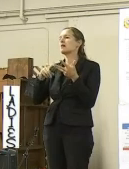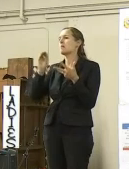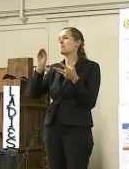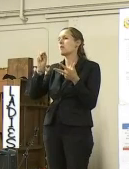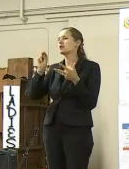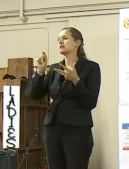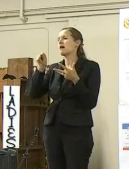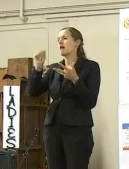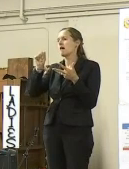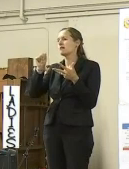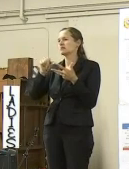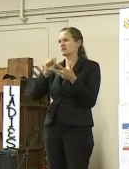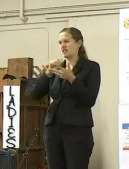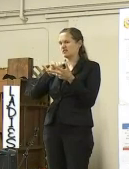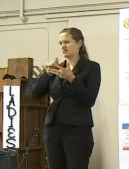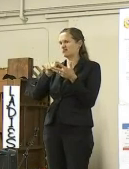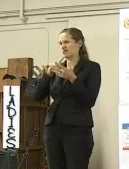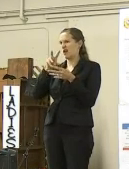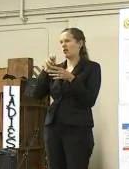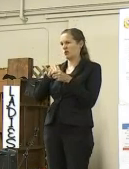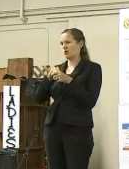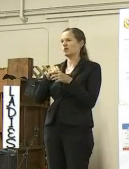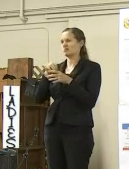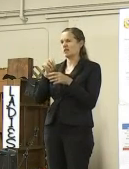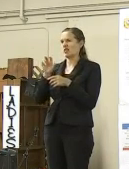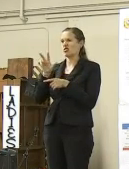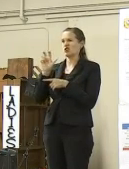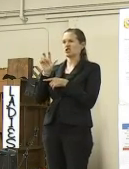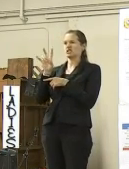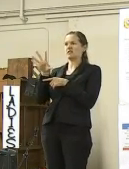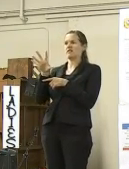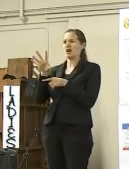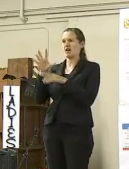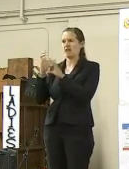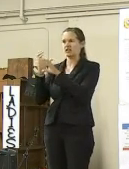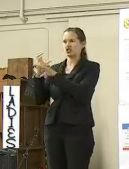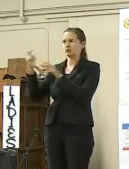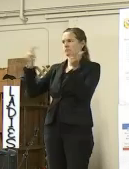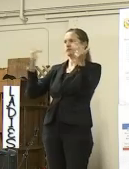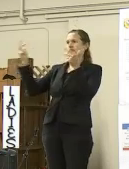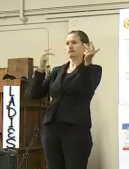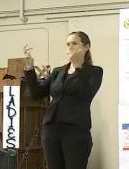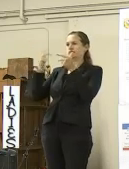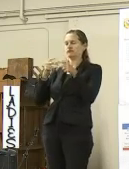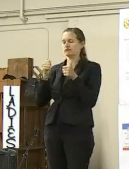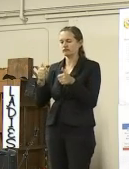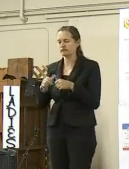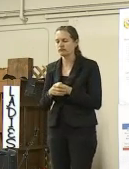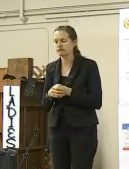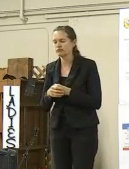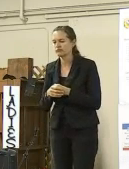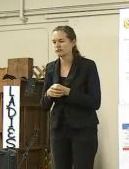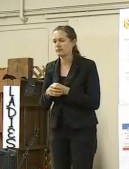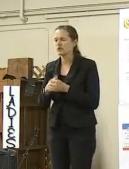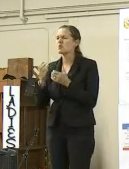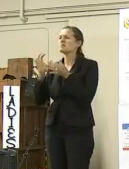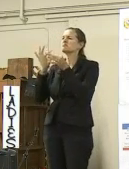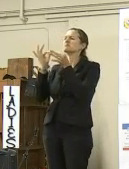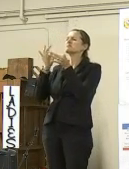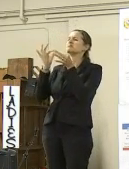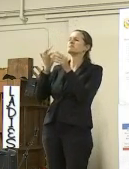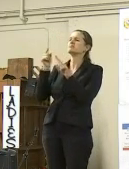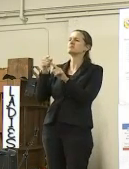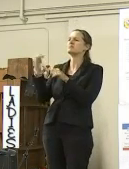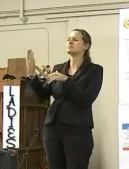that's part of the 375 engines that were requested. One thing I want to touch on real briefly this morning